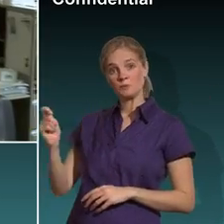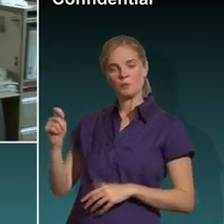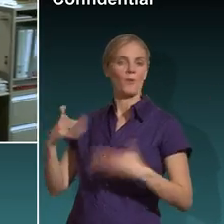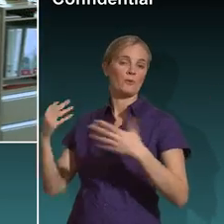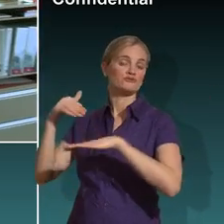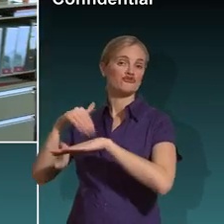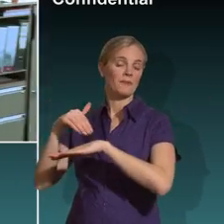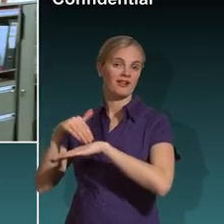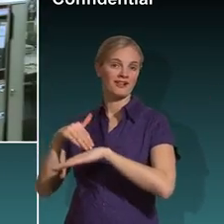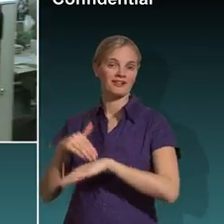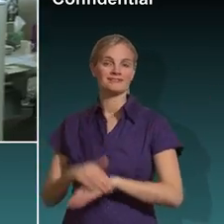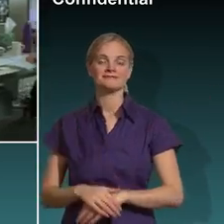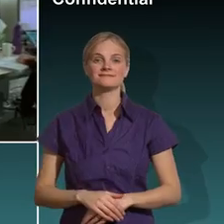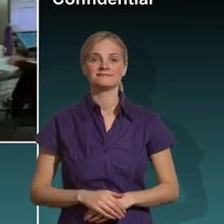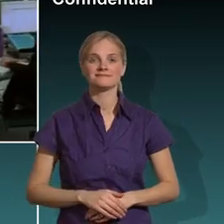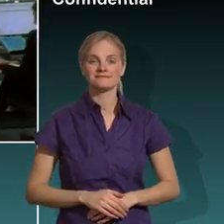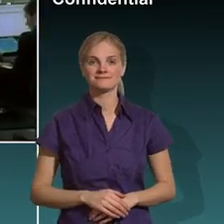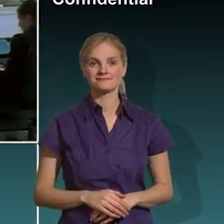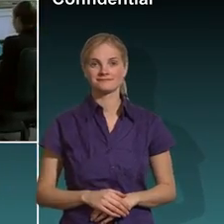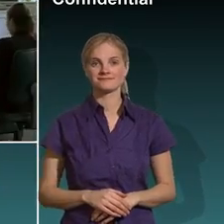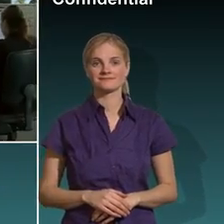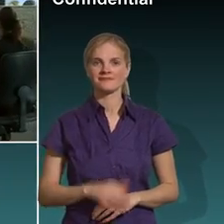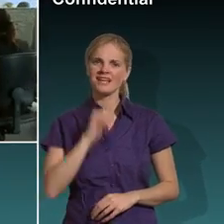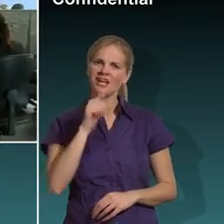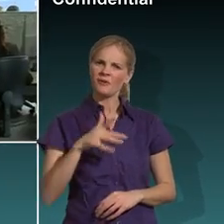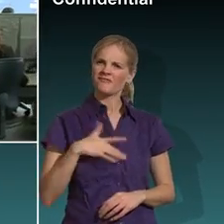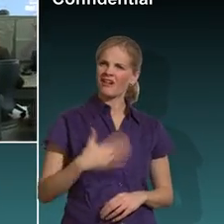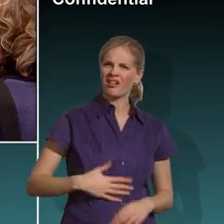If they do, they could be prosecuted.